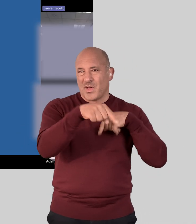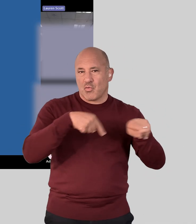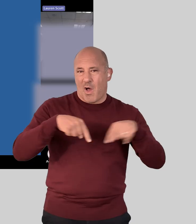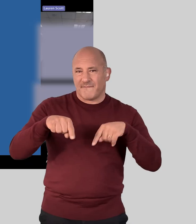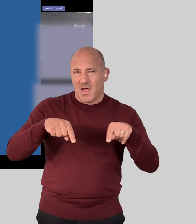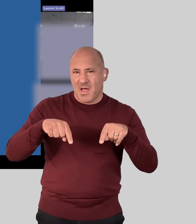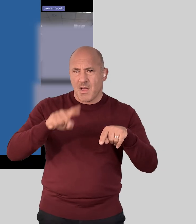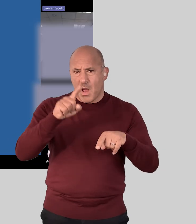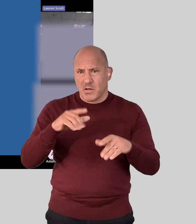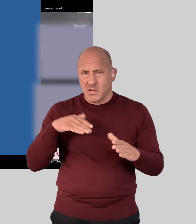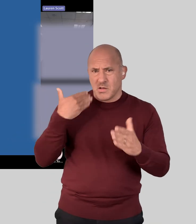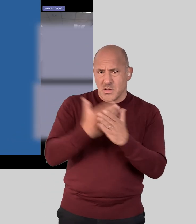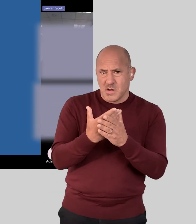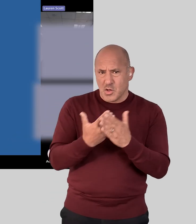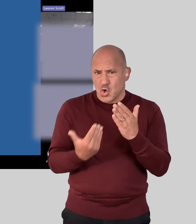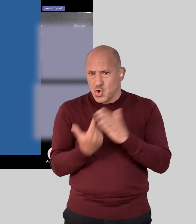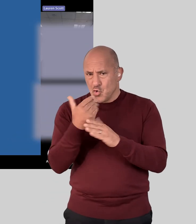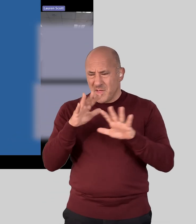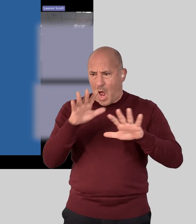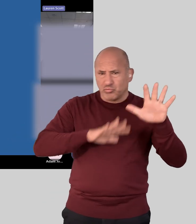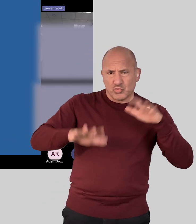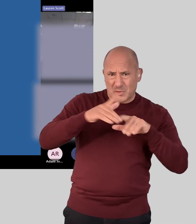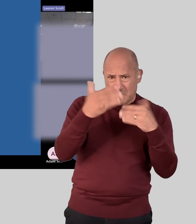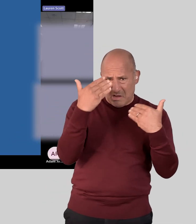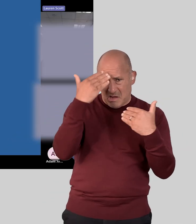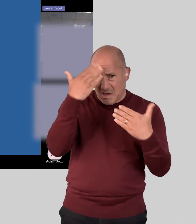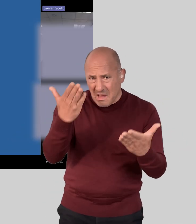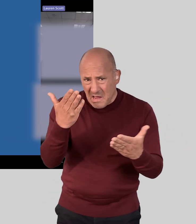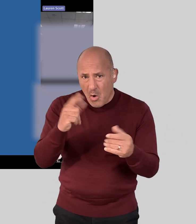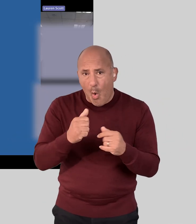hop choreographer, and you don't know the